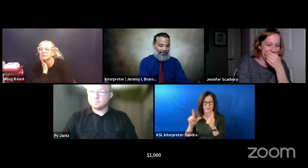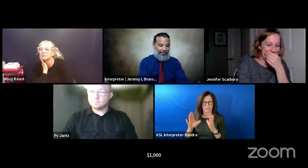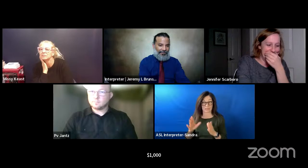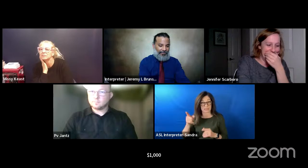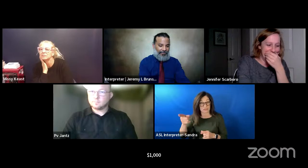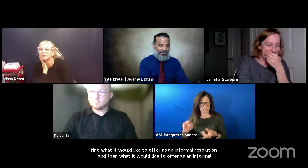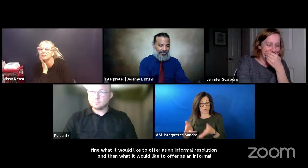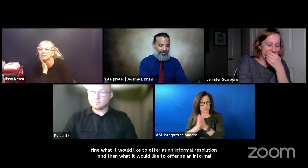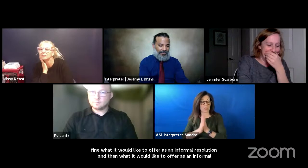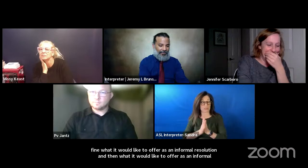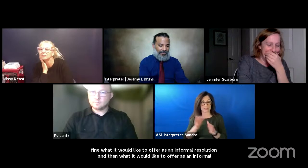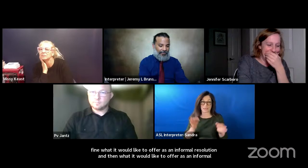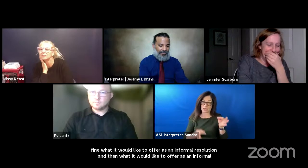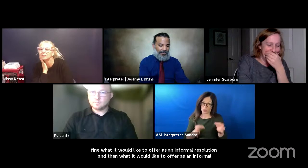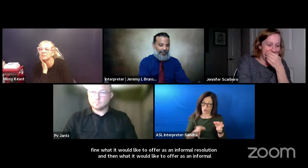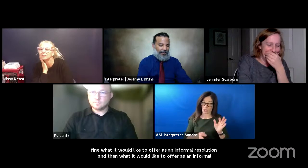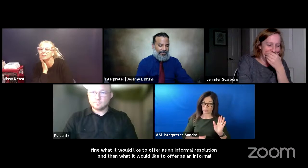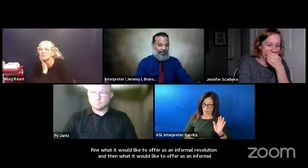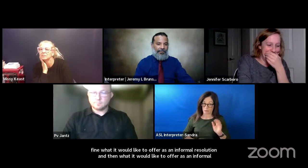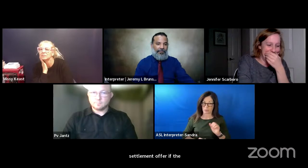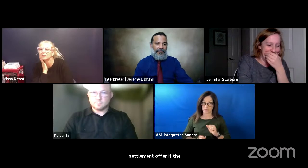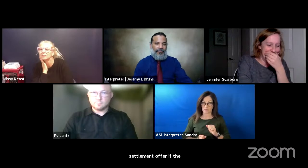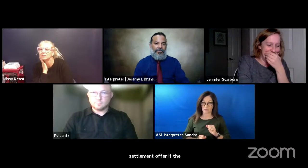a hearing.